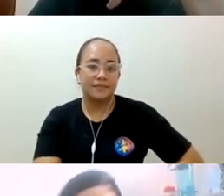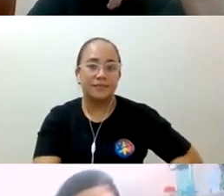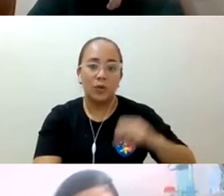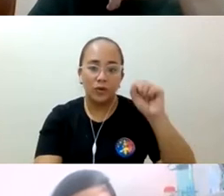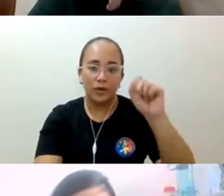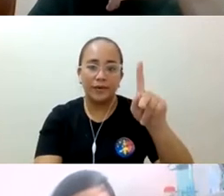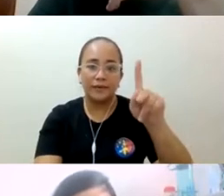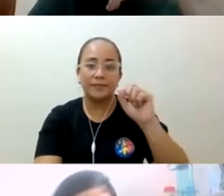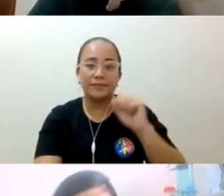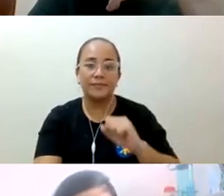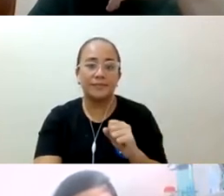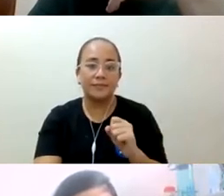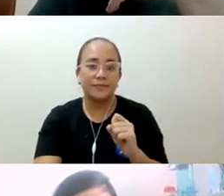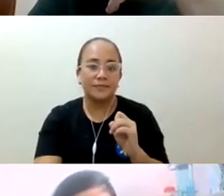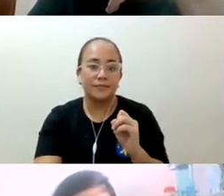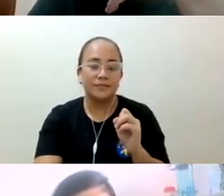Okay.